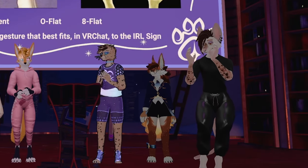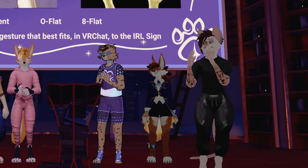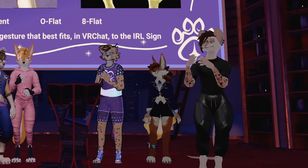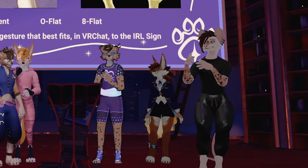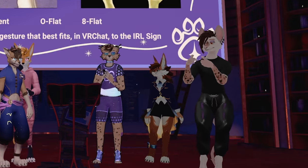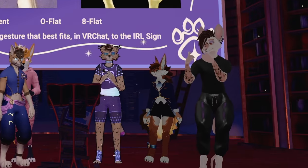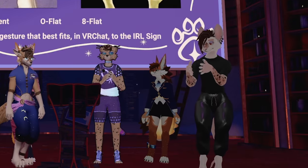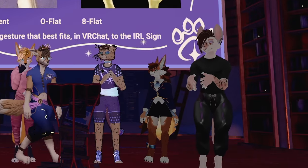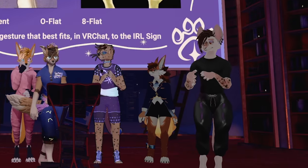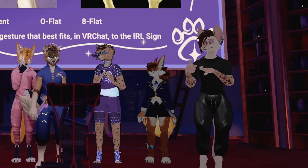All right.